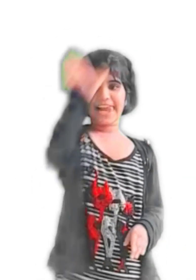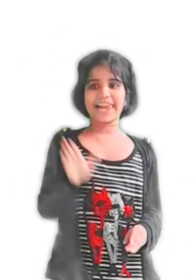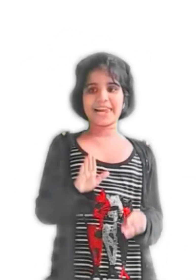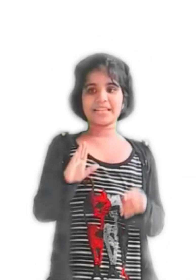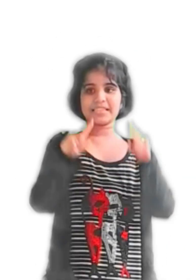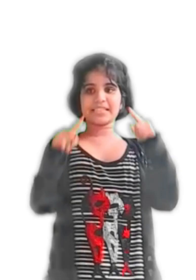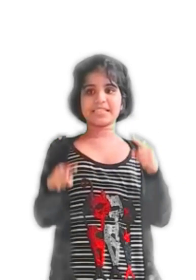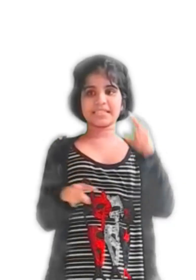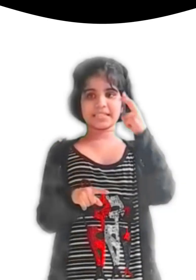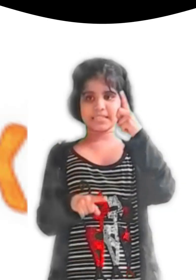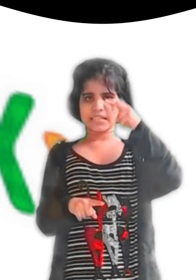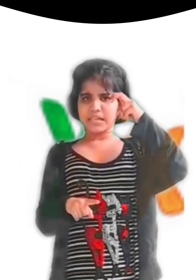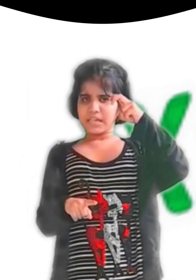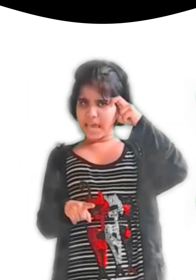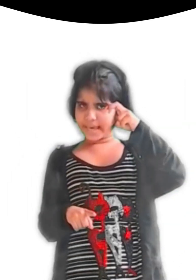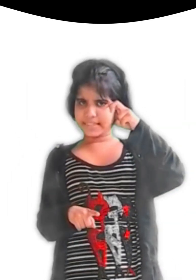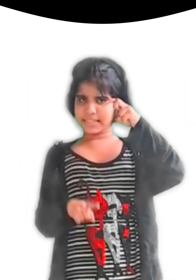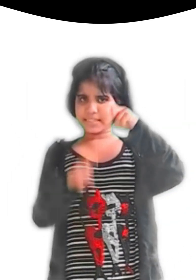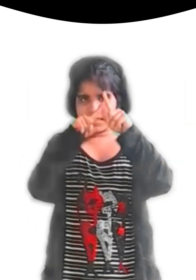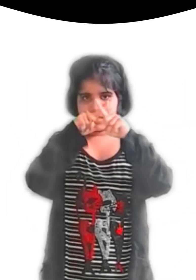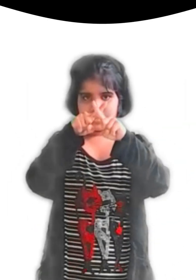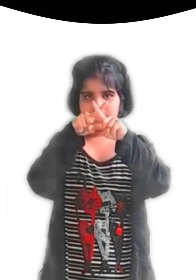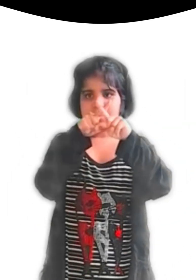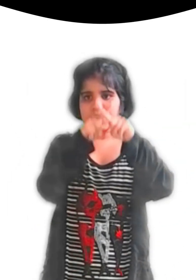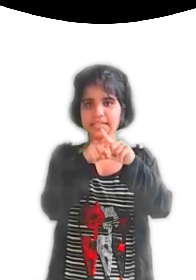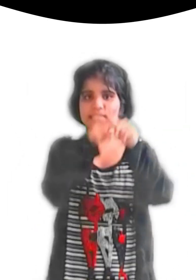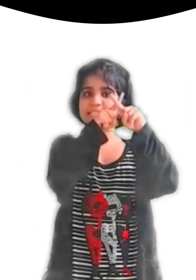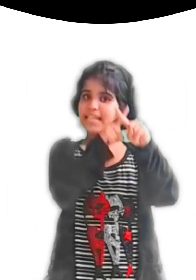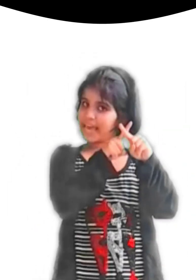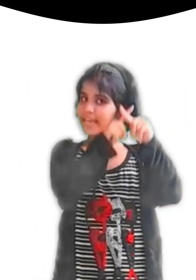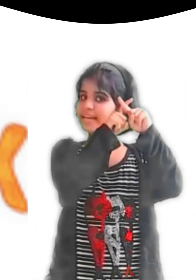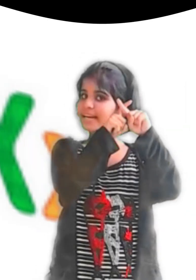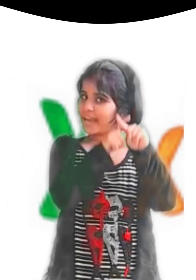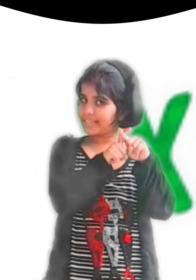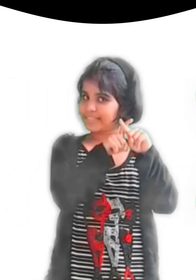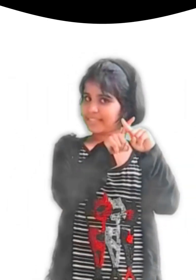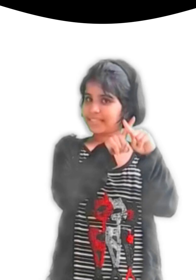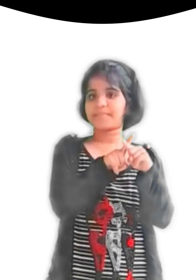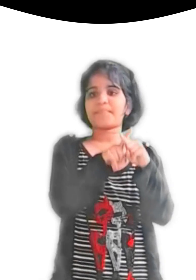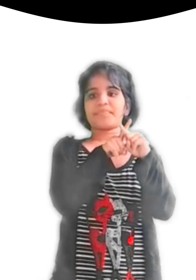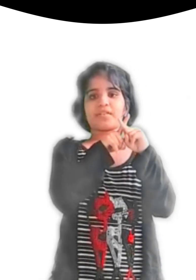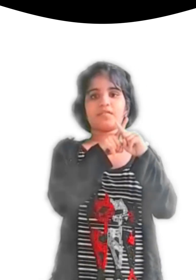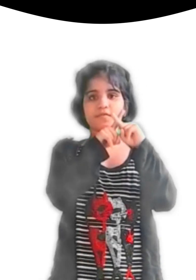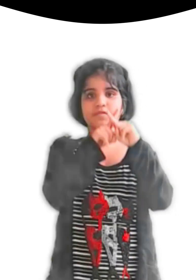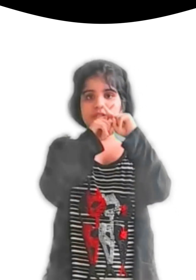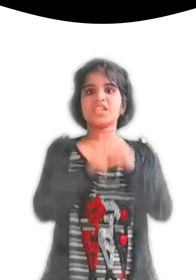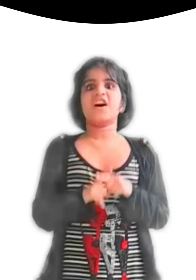Windmill. X, X. This is the letter X. X,